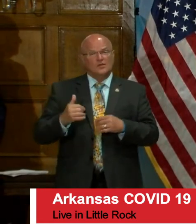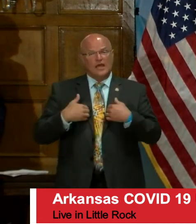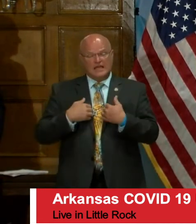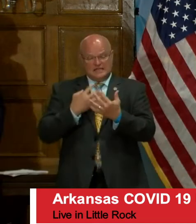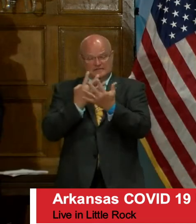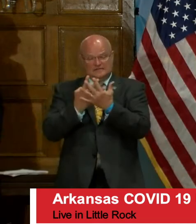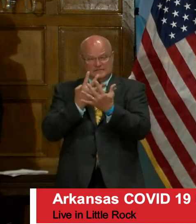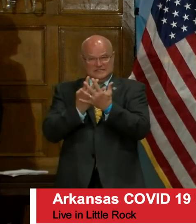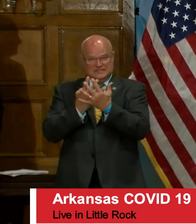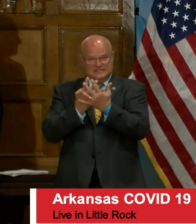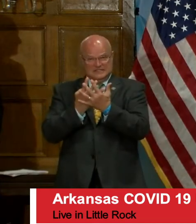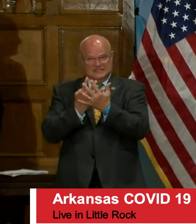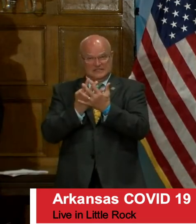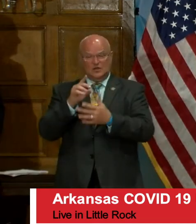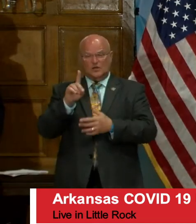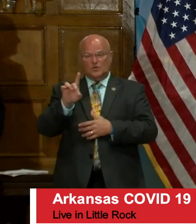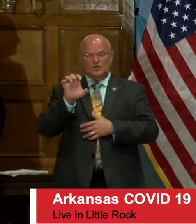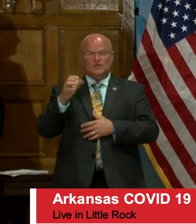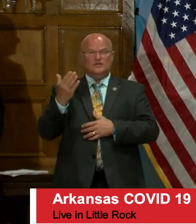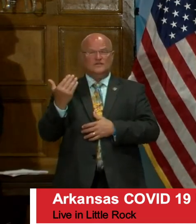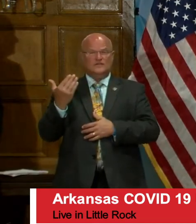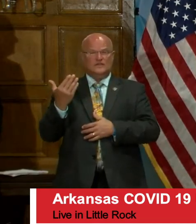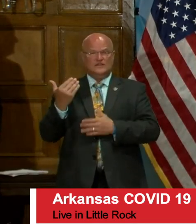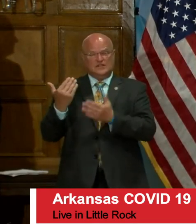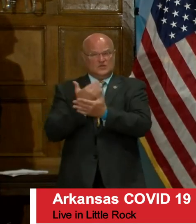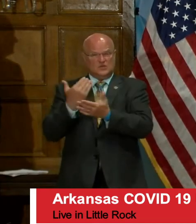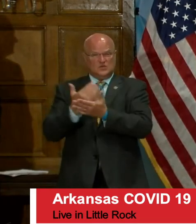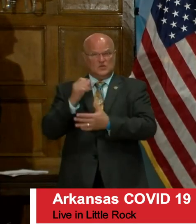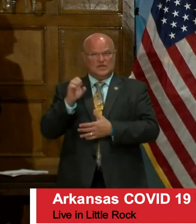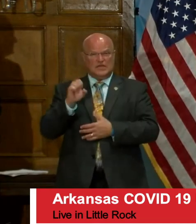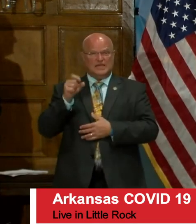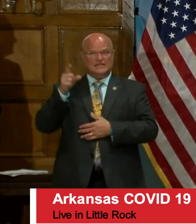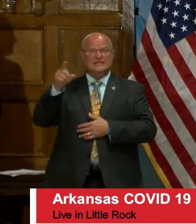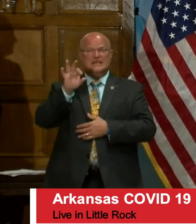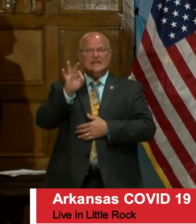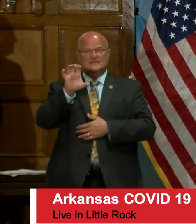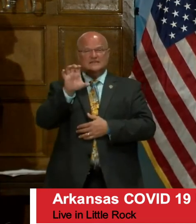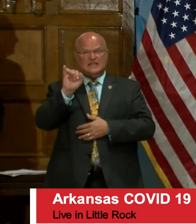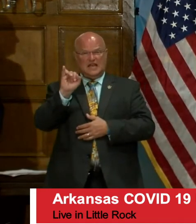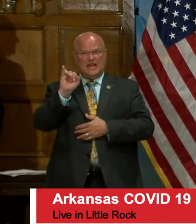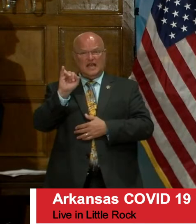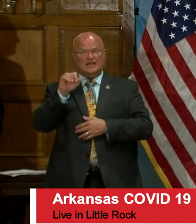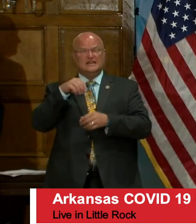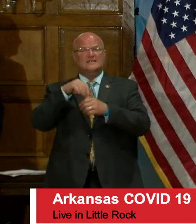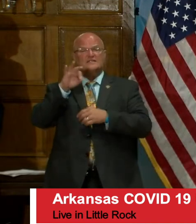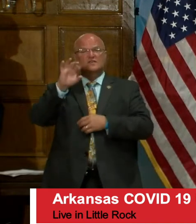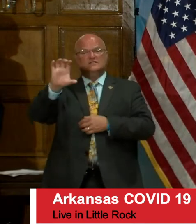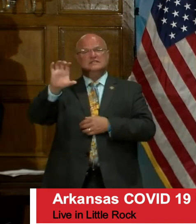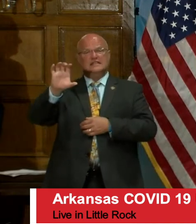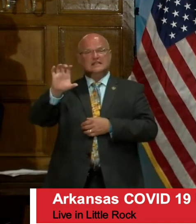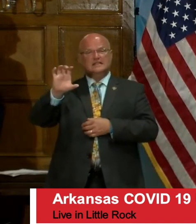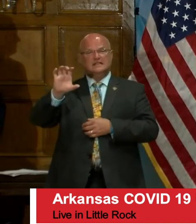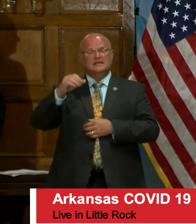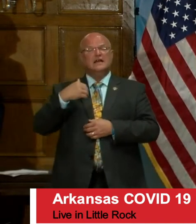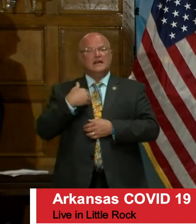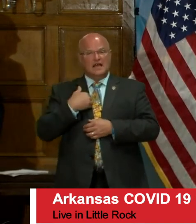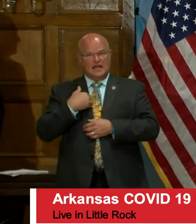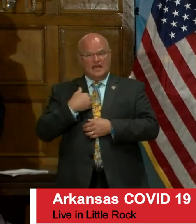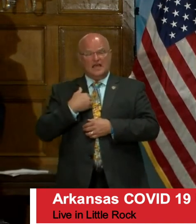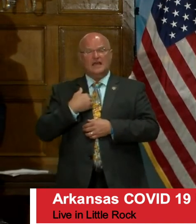our correctional facilities 115 new cases at the FCI in Forest City. They had some